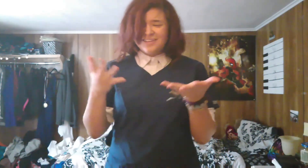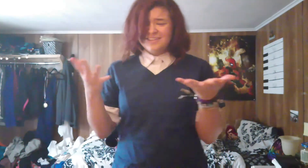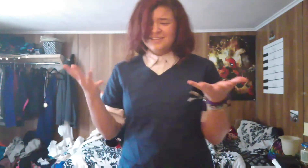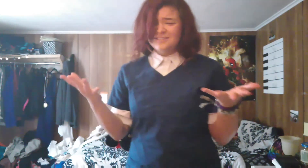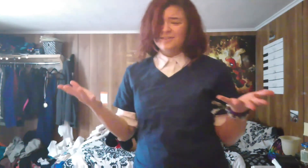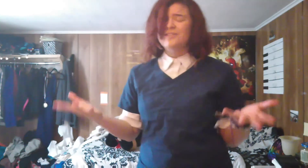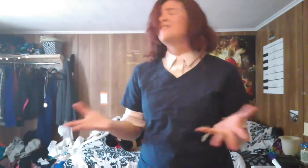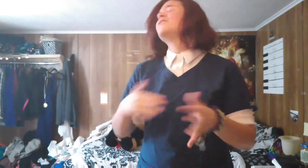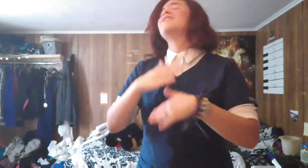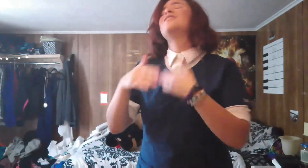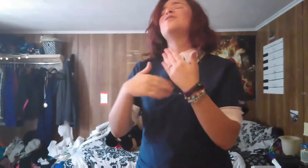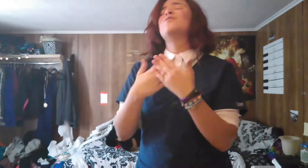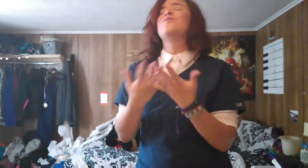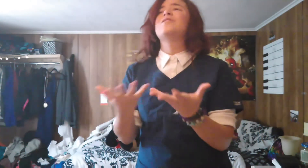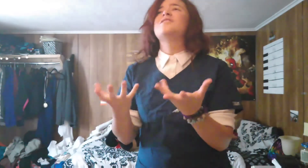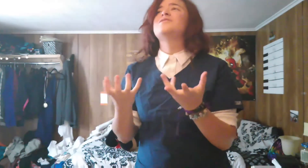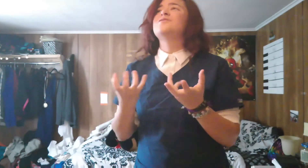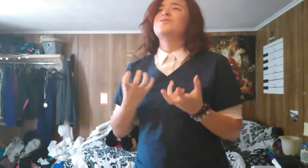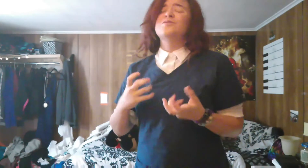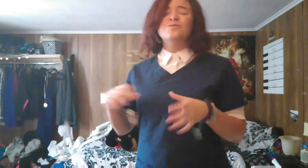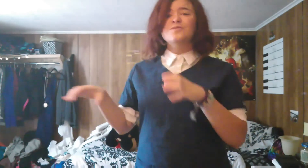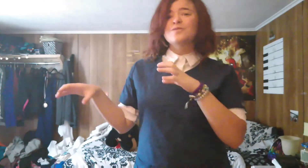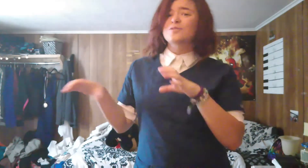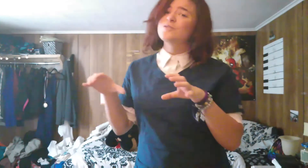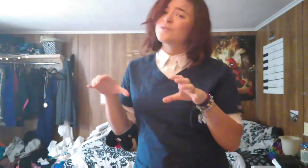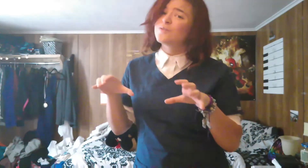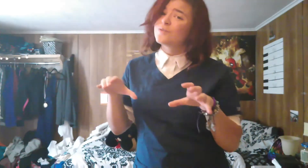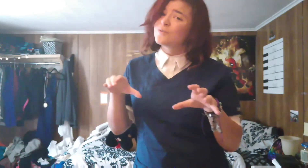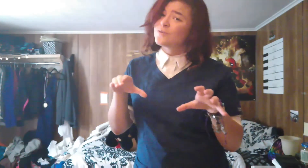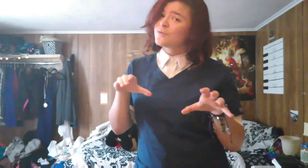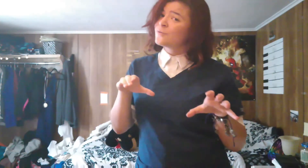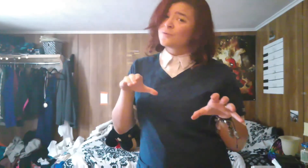That's all I want to do.